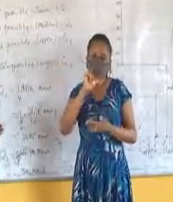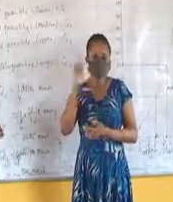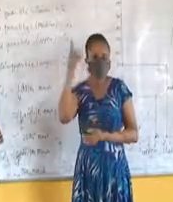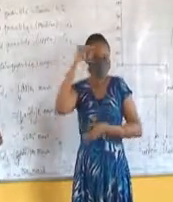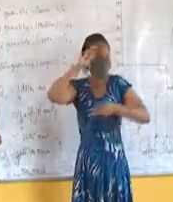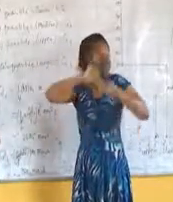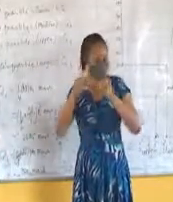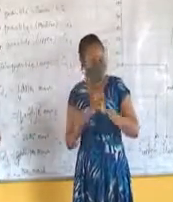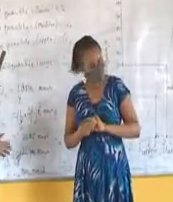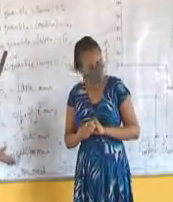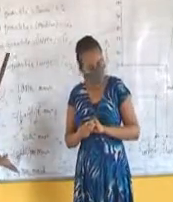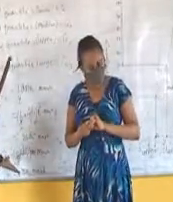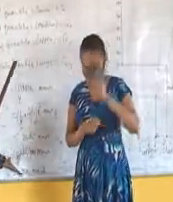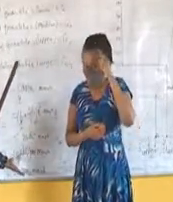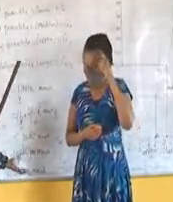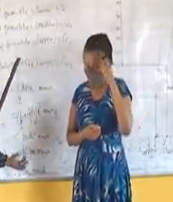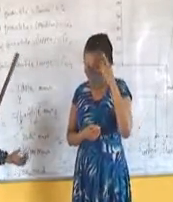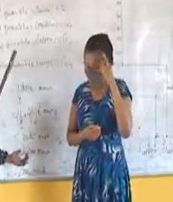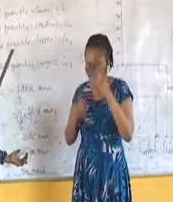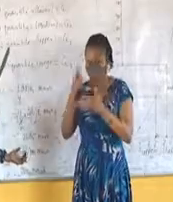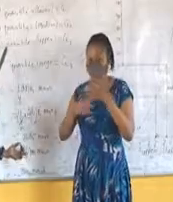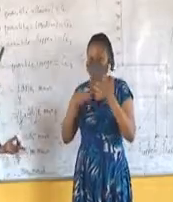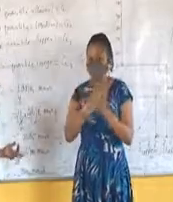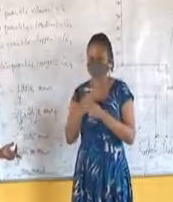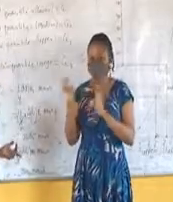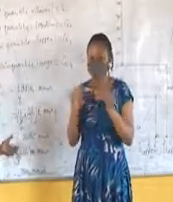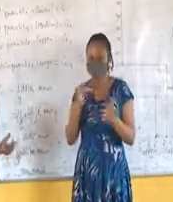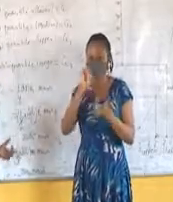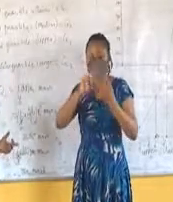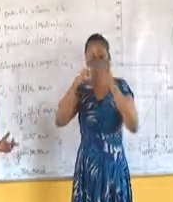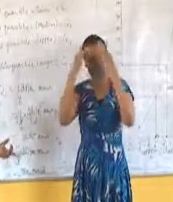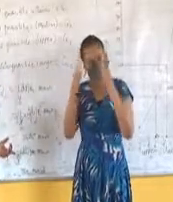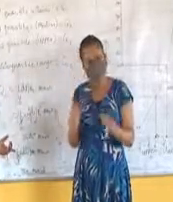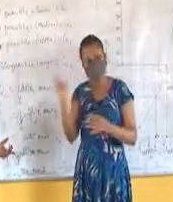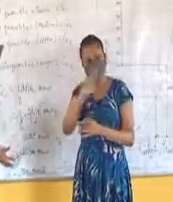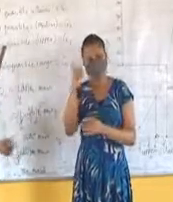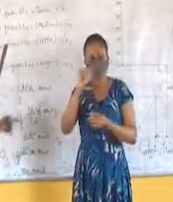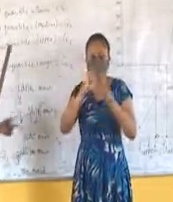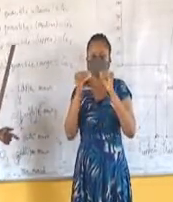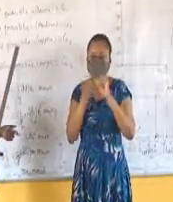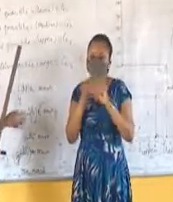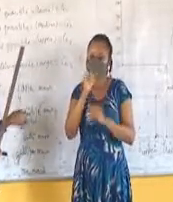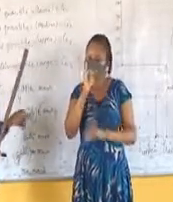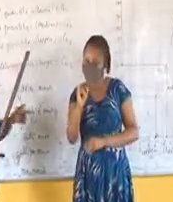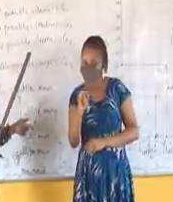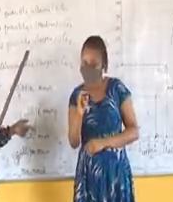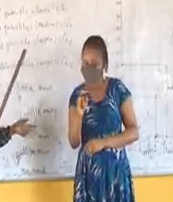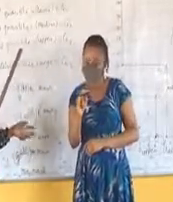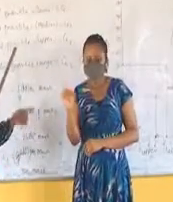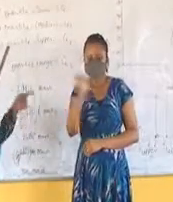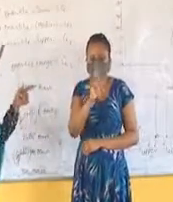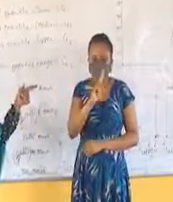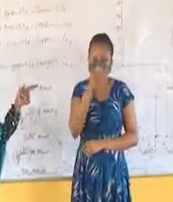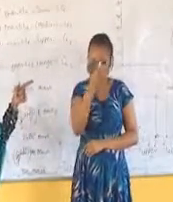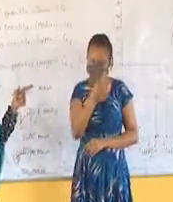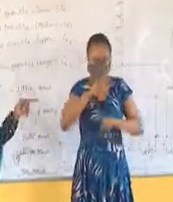let us take note of that. What we are doing here is to determine the position where you have the mark. Then the mark, you are going to determine the